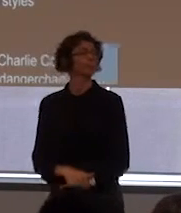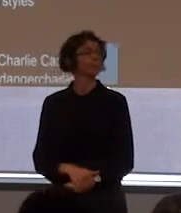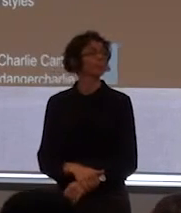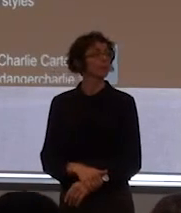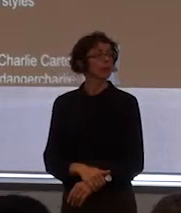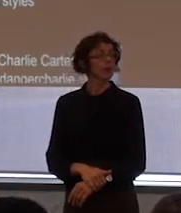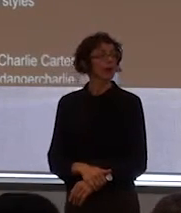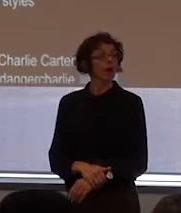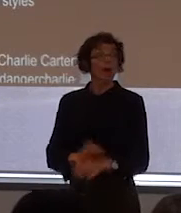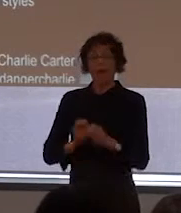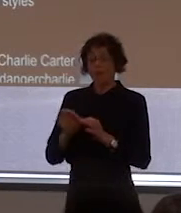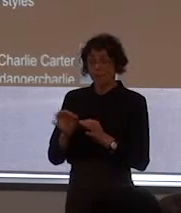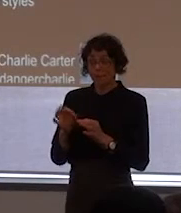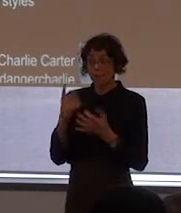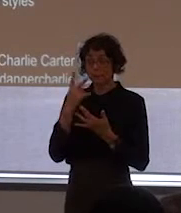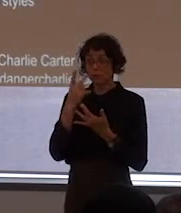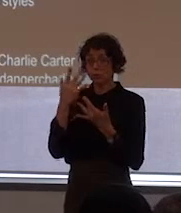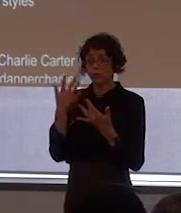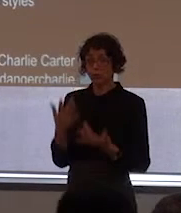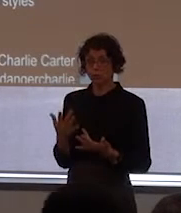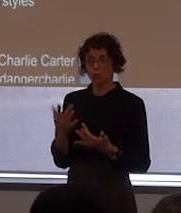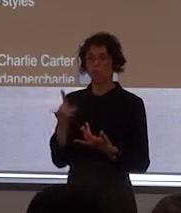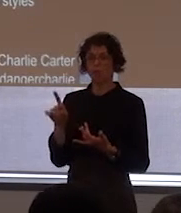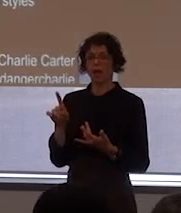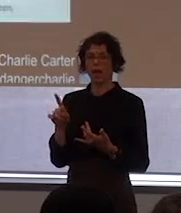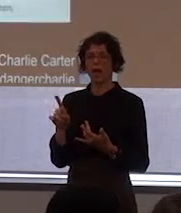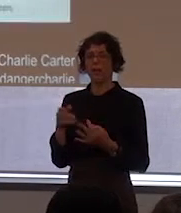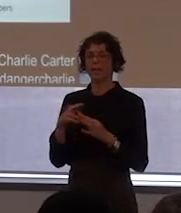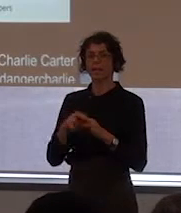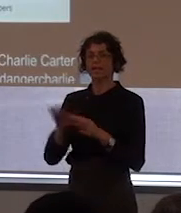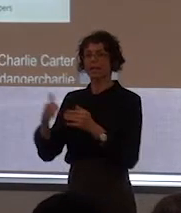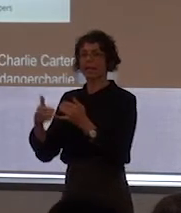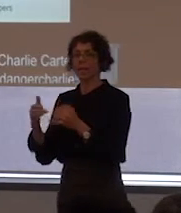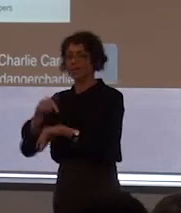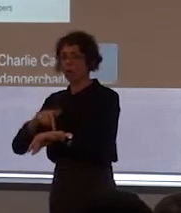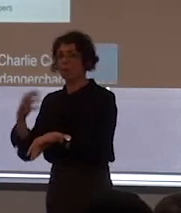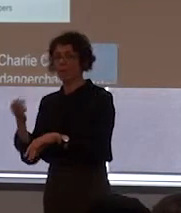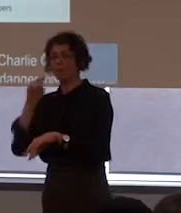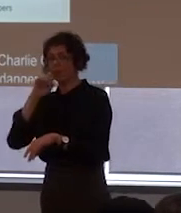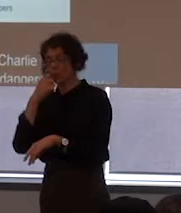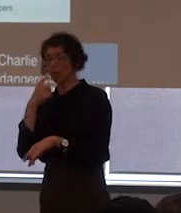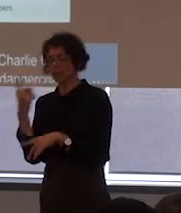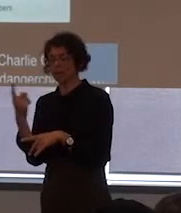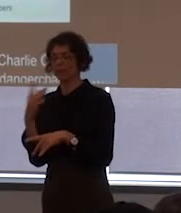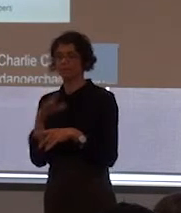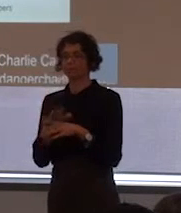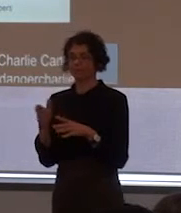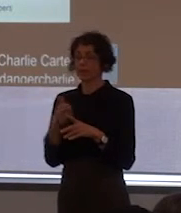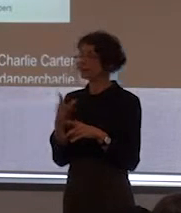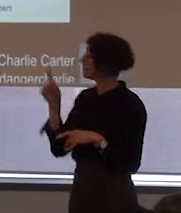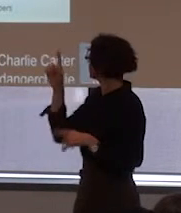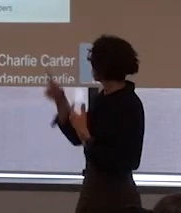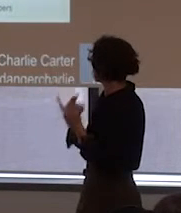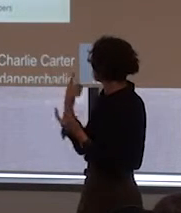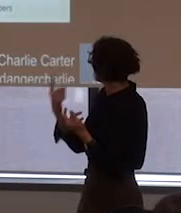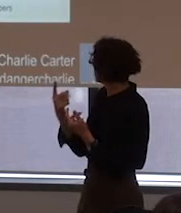I did have plans to actually show you what it's like in the back end, but I'll come back if we have time. Here's the other one. Now, this is developed